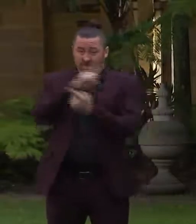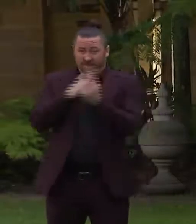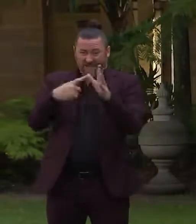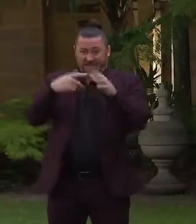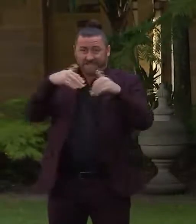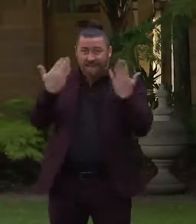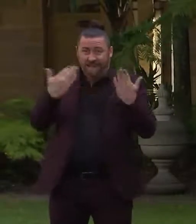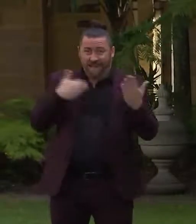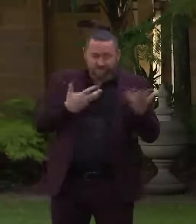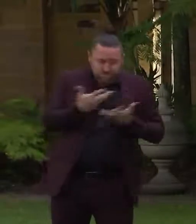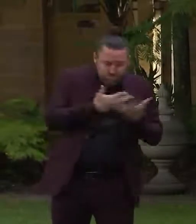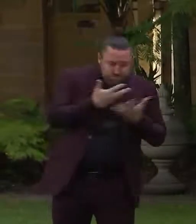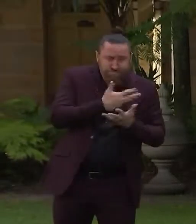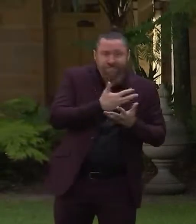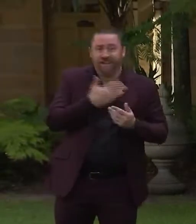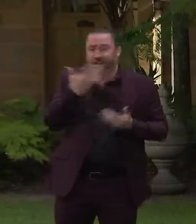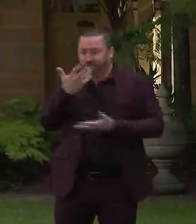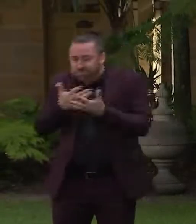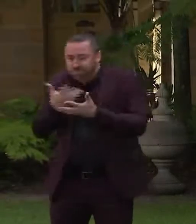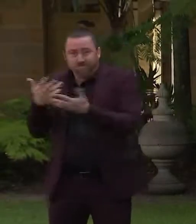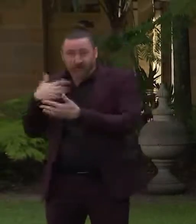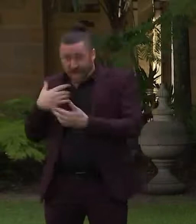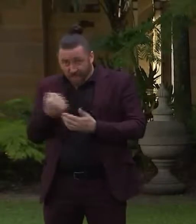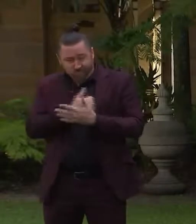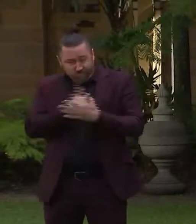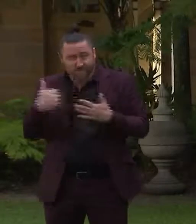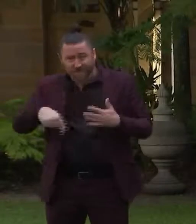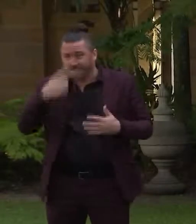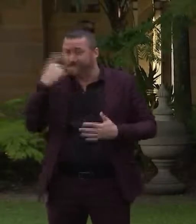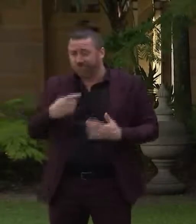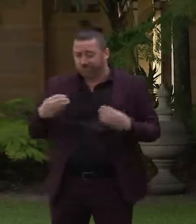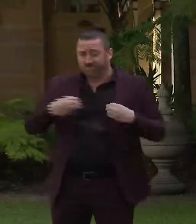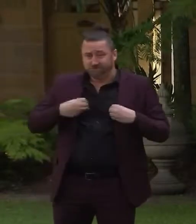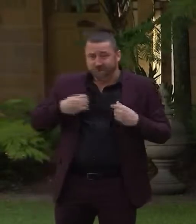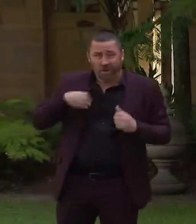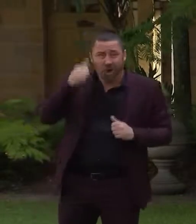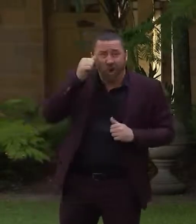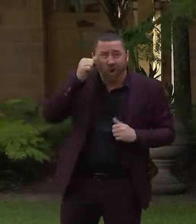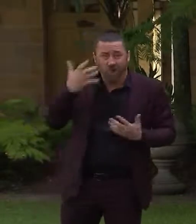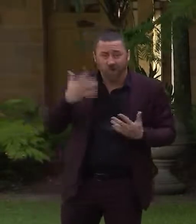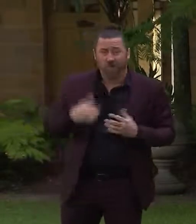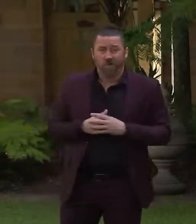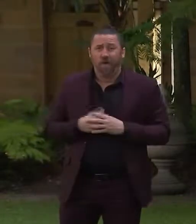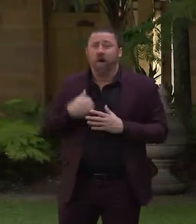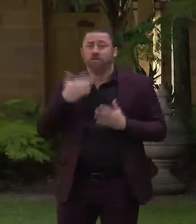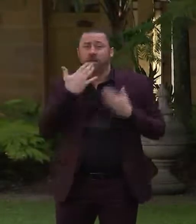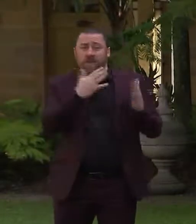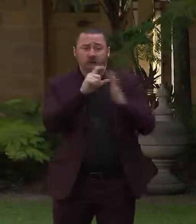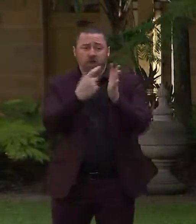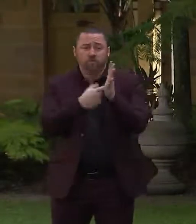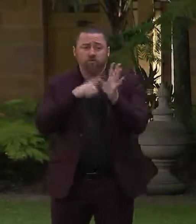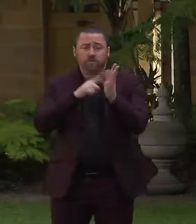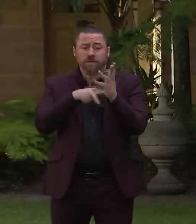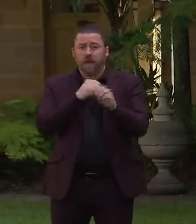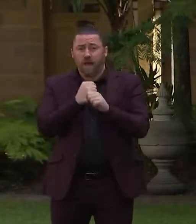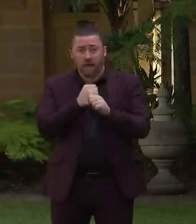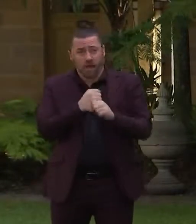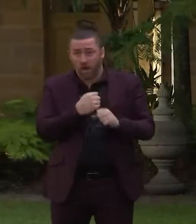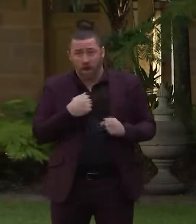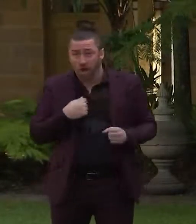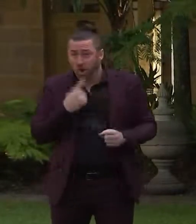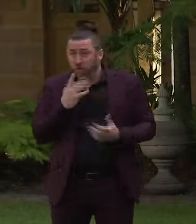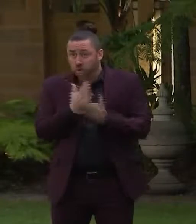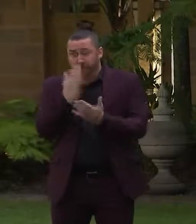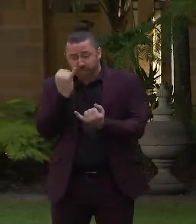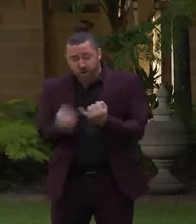This is a very serious situation that we're in. And can I just commend Dr. Young? We are very lucky